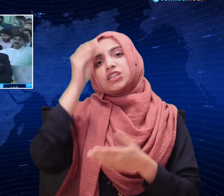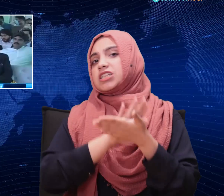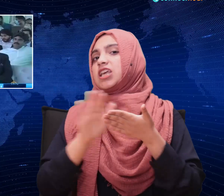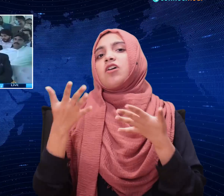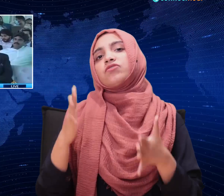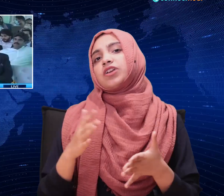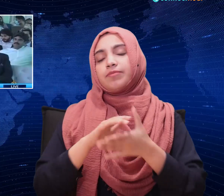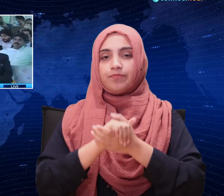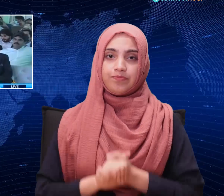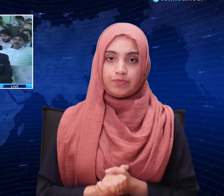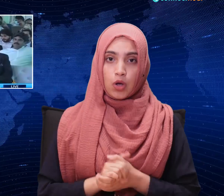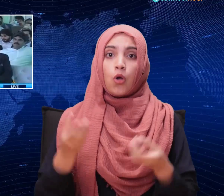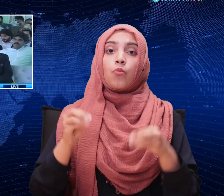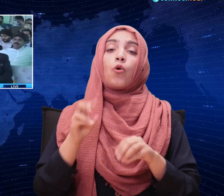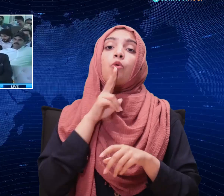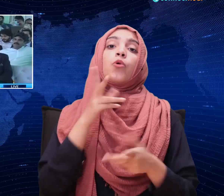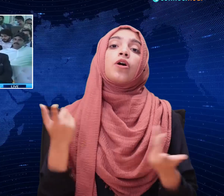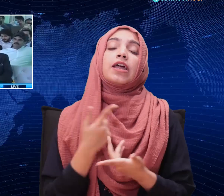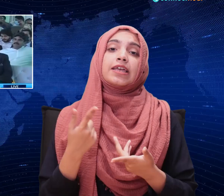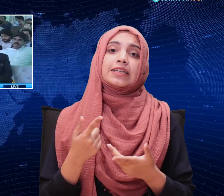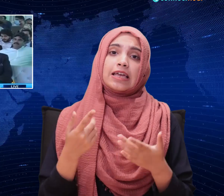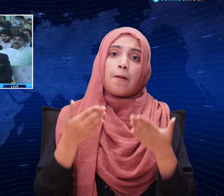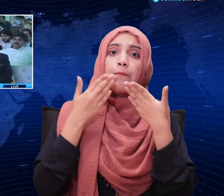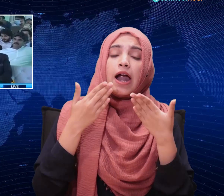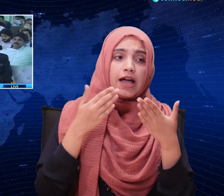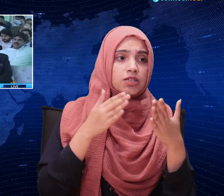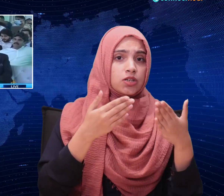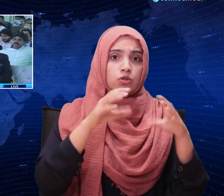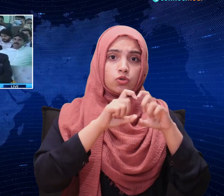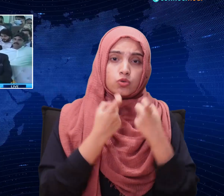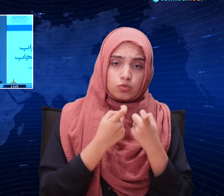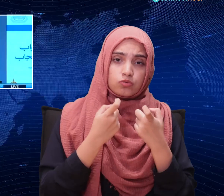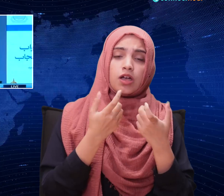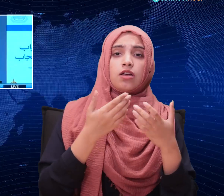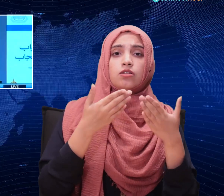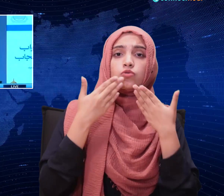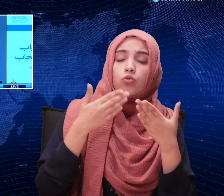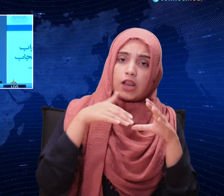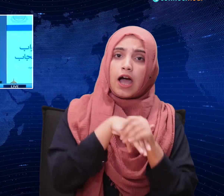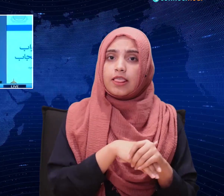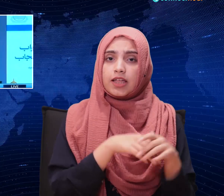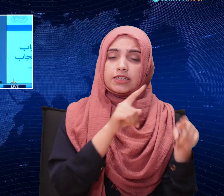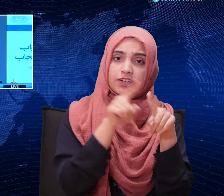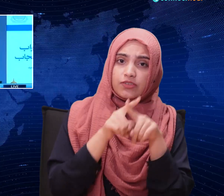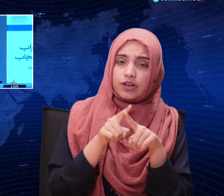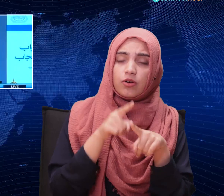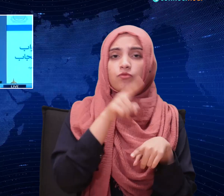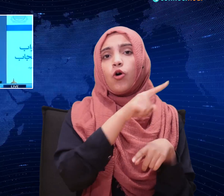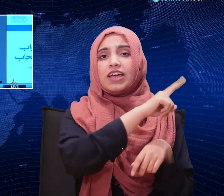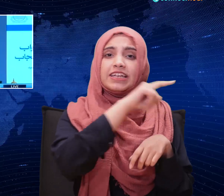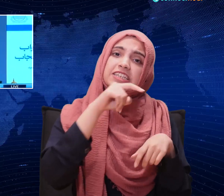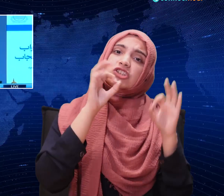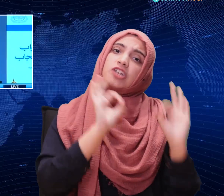He strongly criticized the English medium educational system, saying it was inherited from the British, who